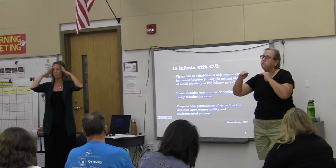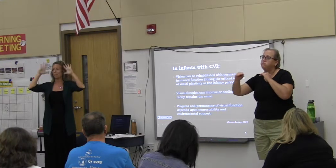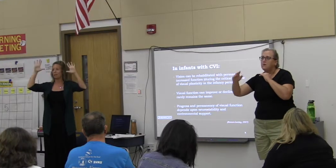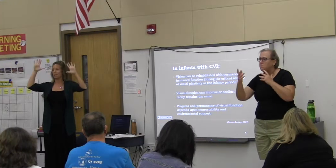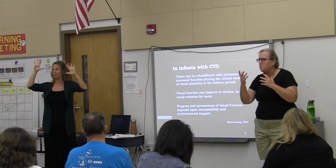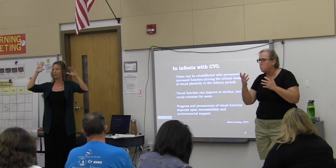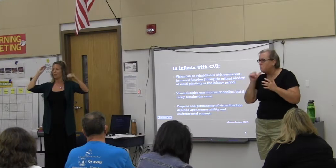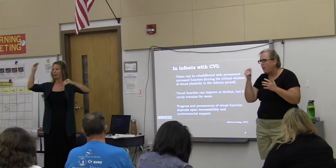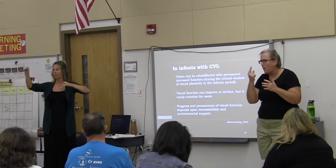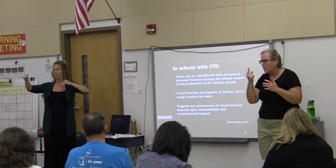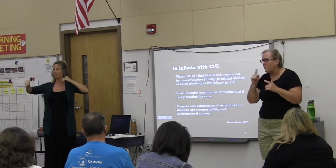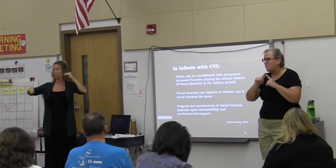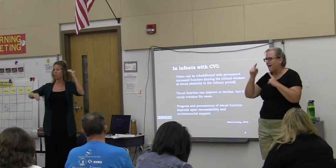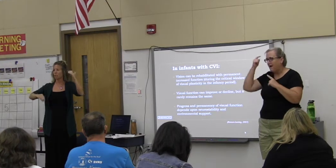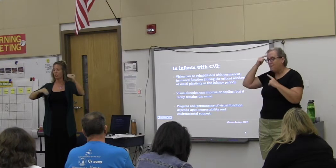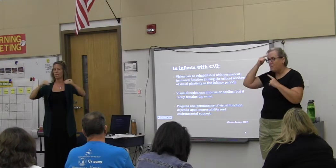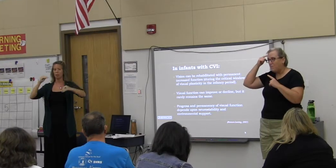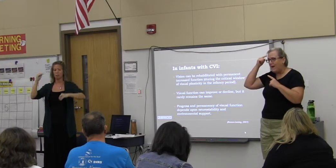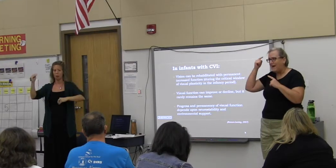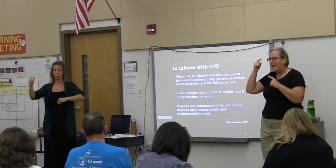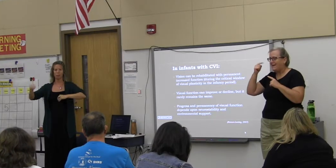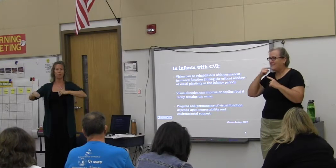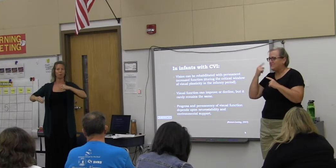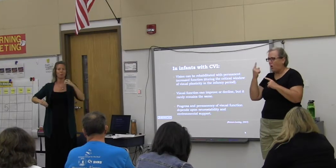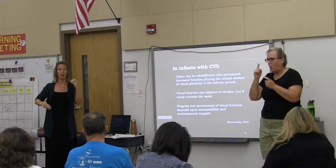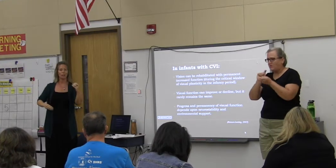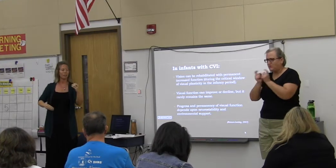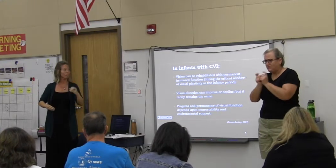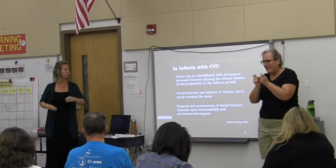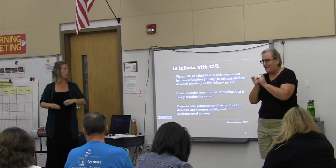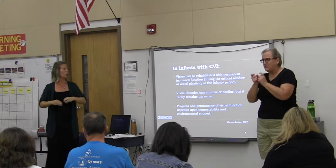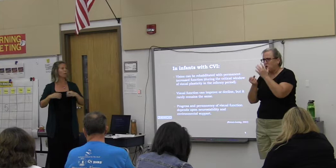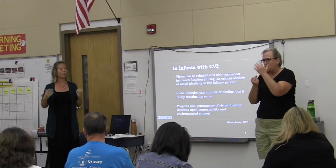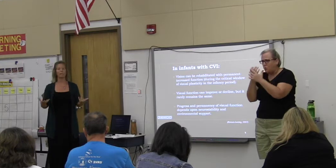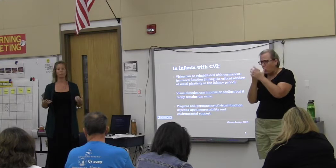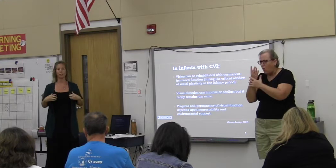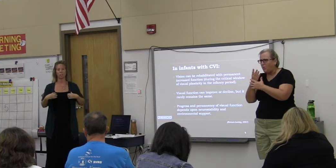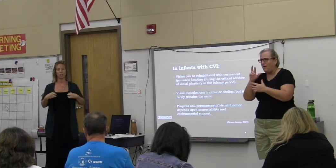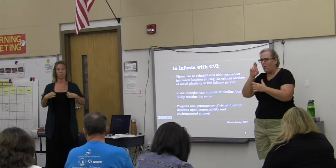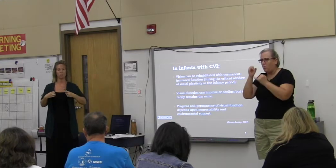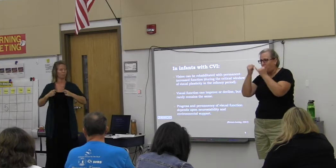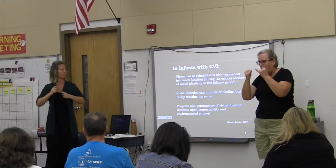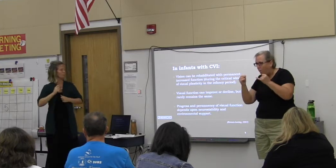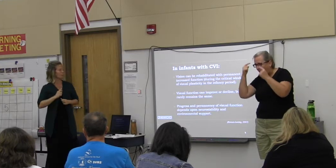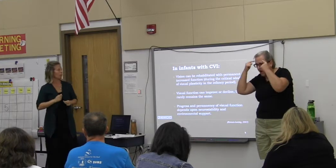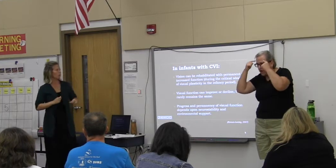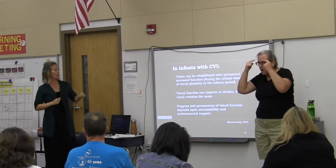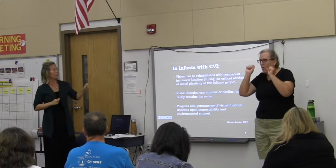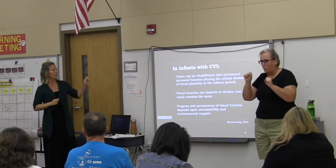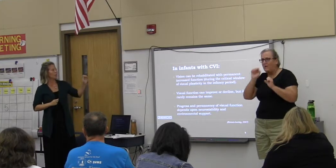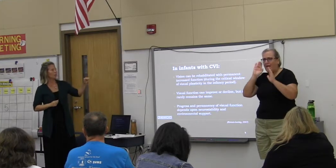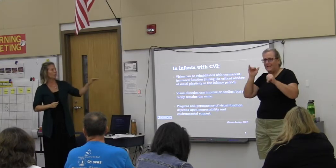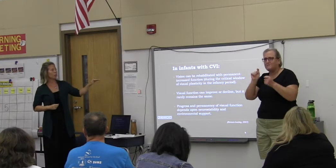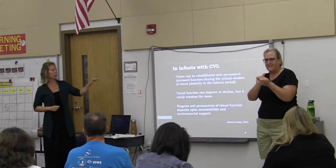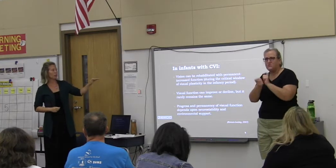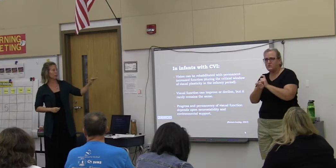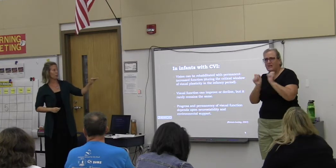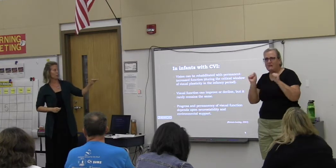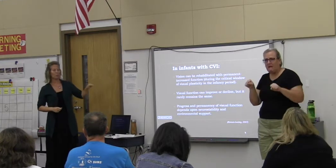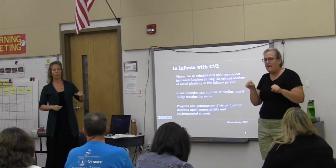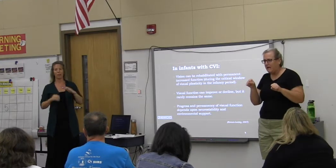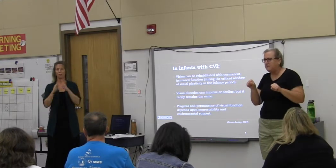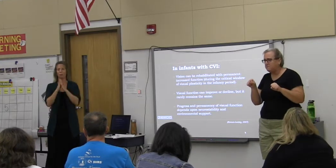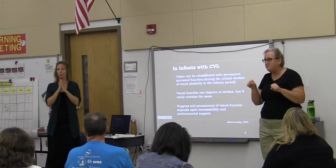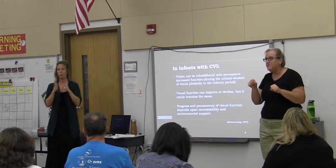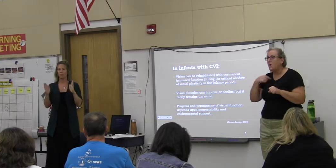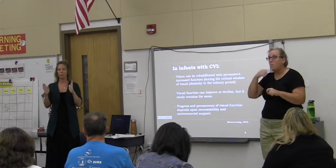brains are so amazing and they're constantly changing and growing and rewiring, we can expect change. So we used to think the